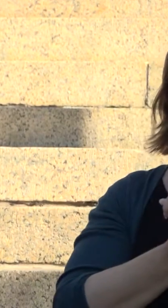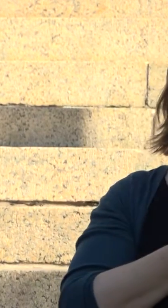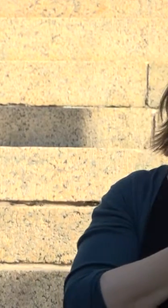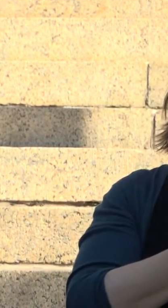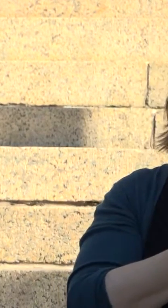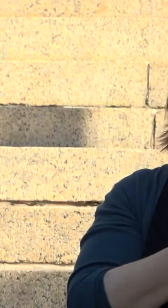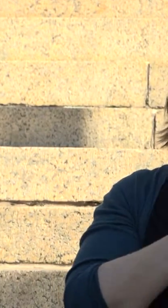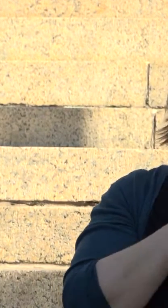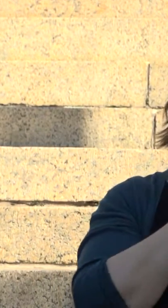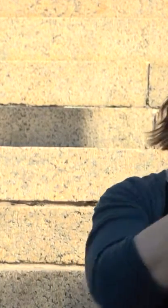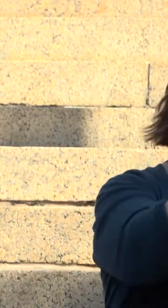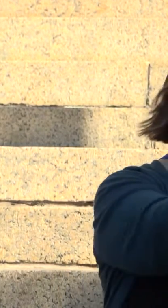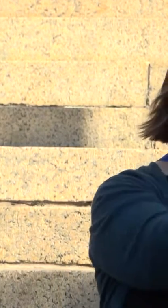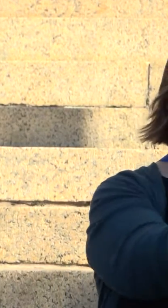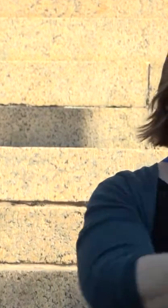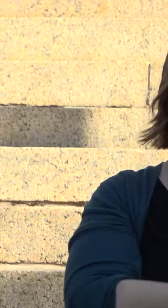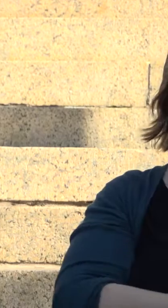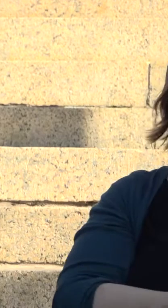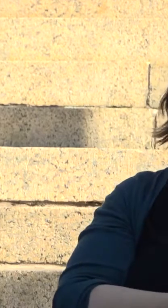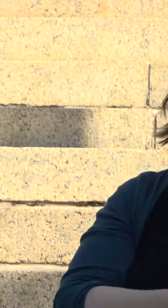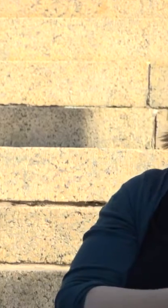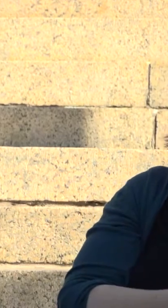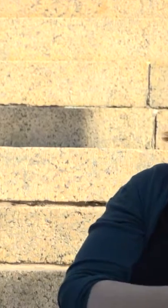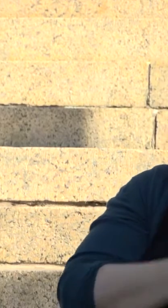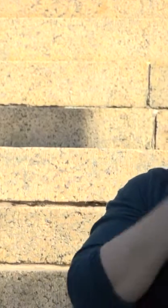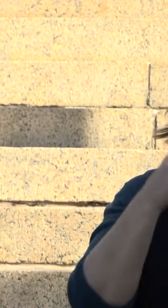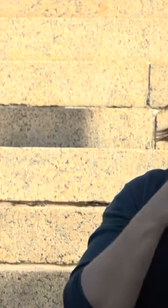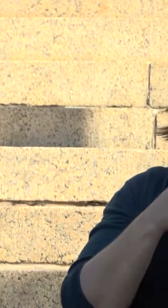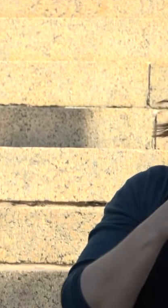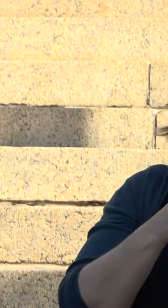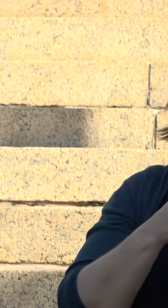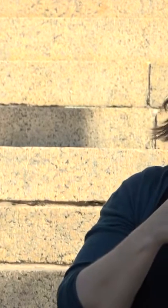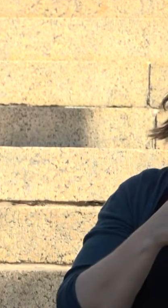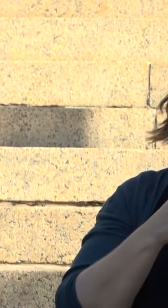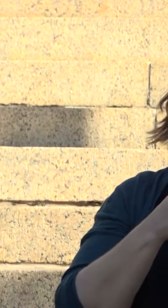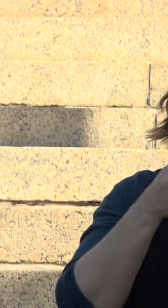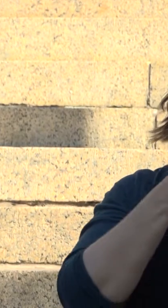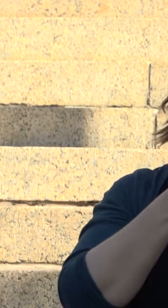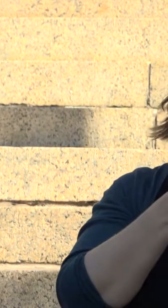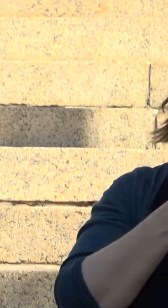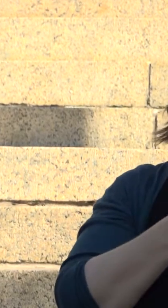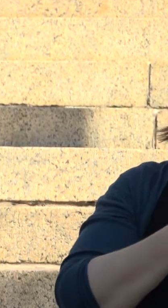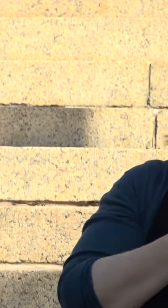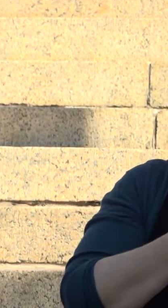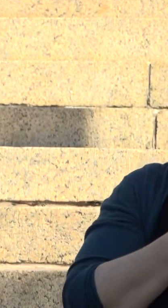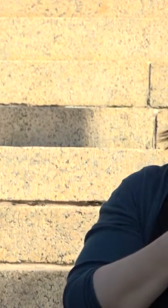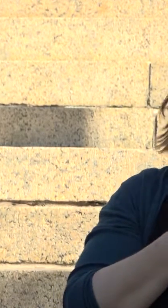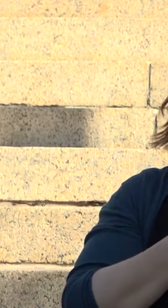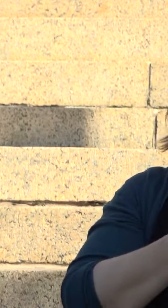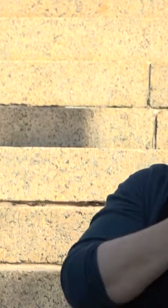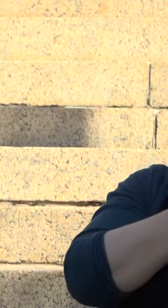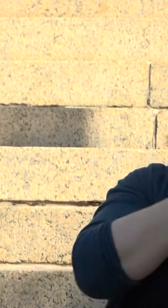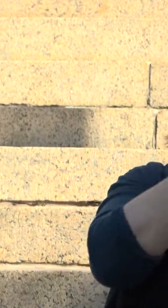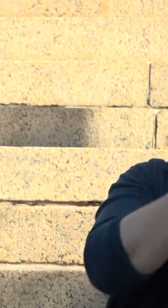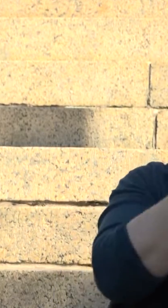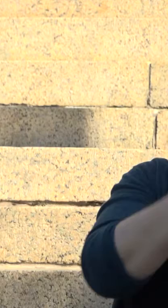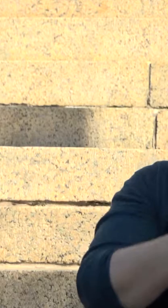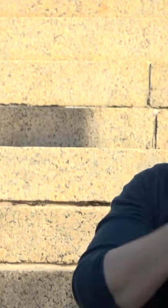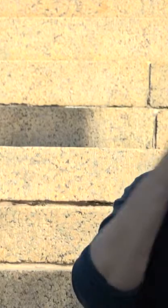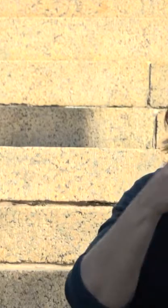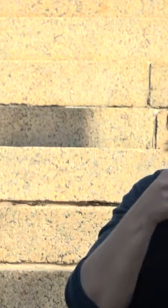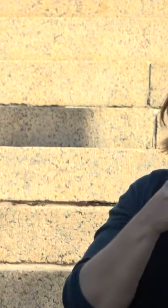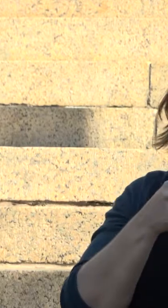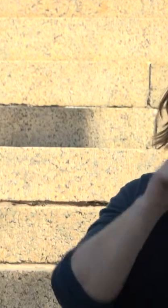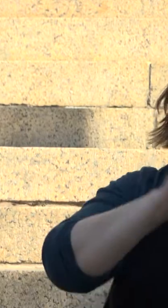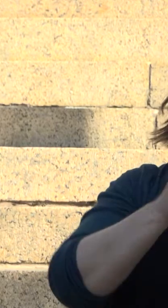home, we're driving and we're talking about calling different people and telling them about Marty and telling them that he passed. Calling